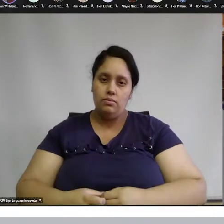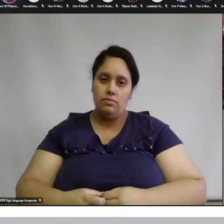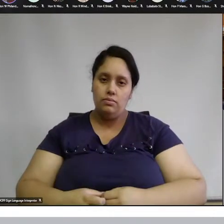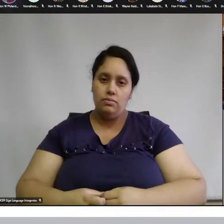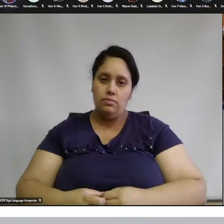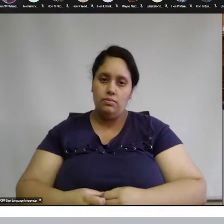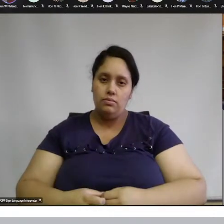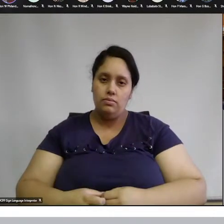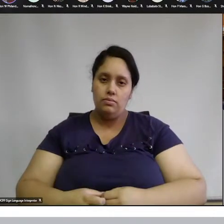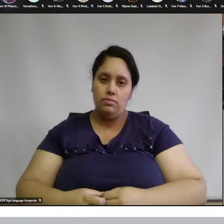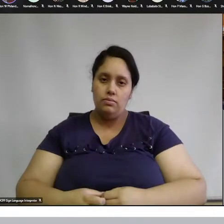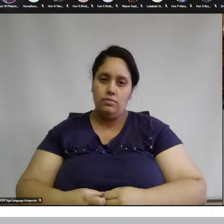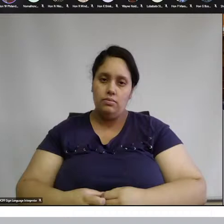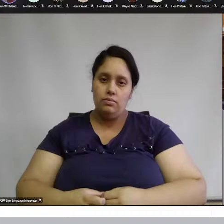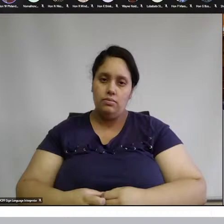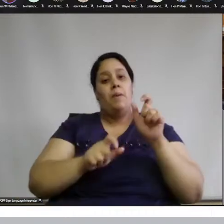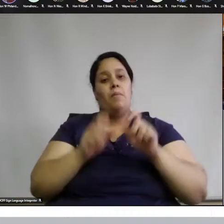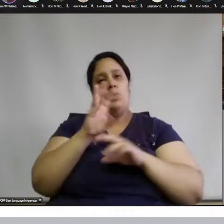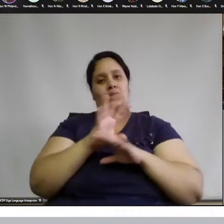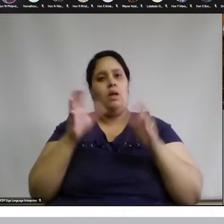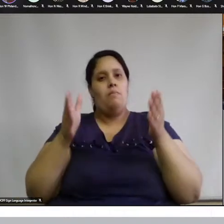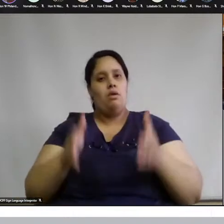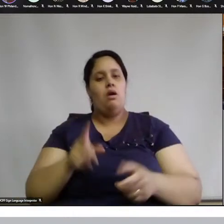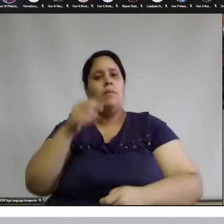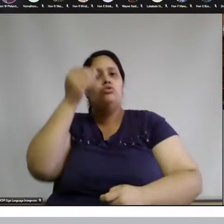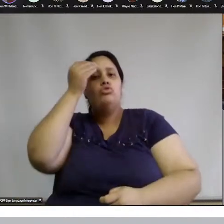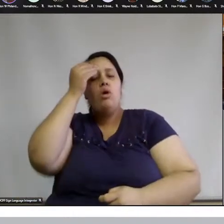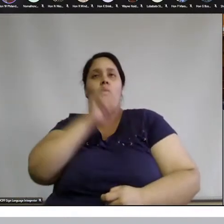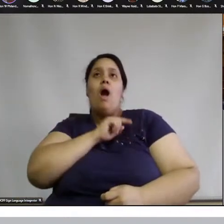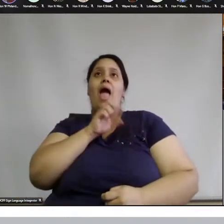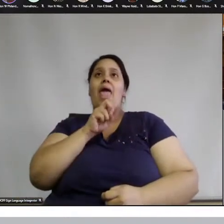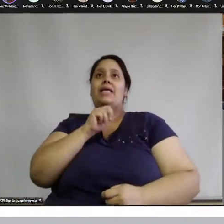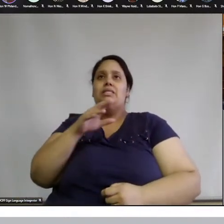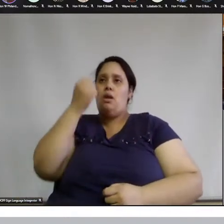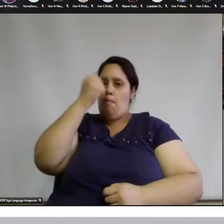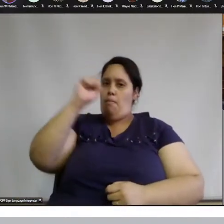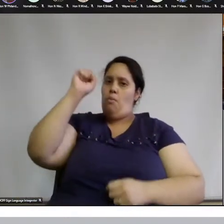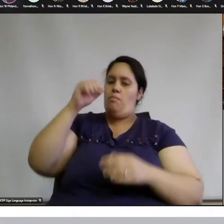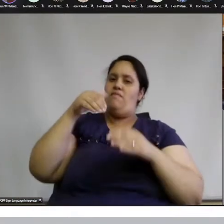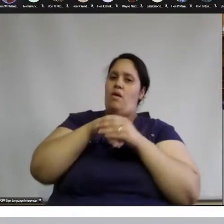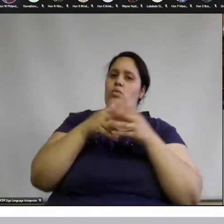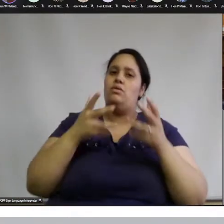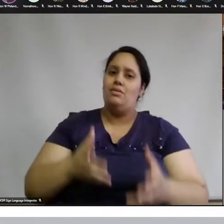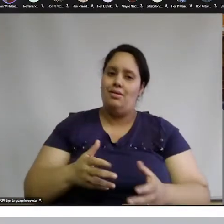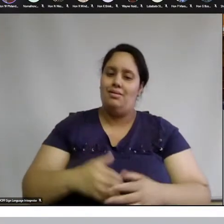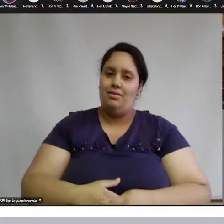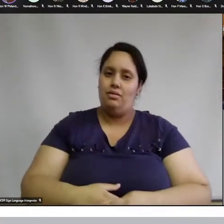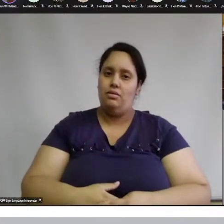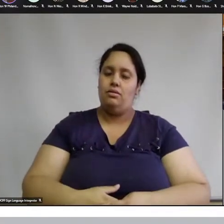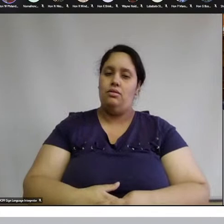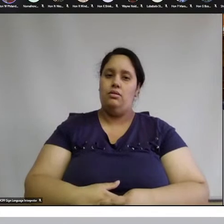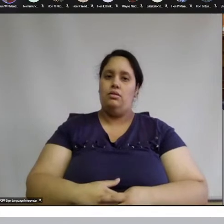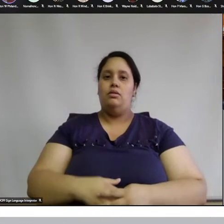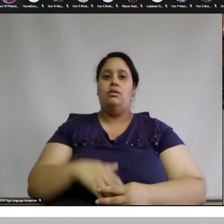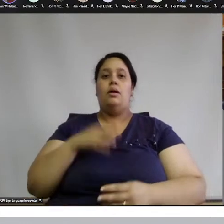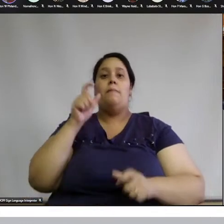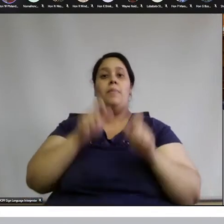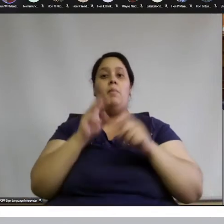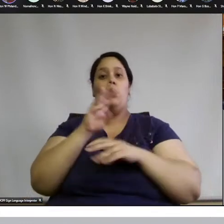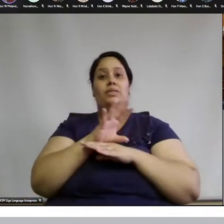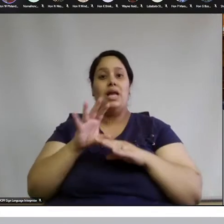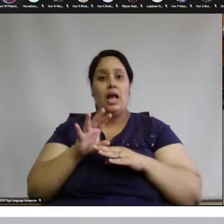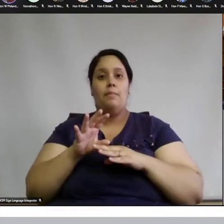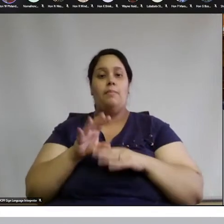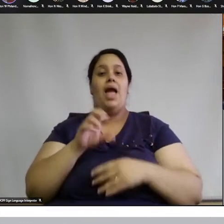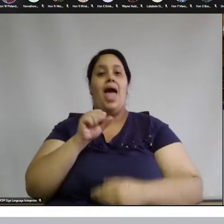the Western Cape should know why exactly the ANC is rejecting this vote. Deputy Speaker and people of the Western Cape,